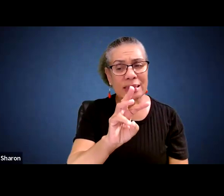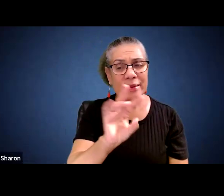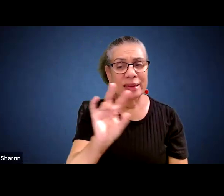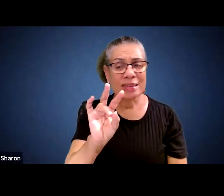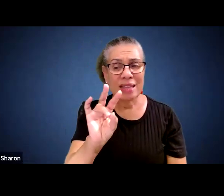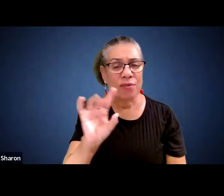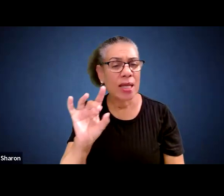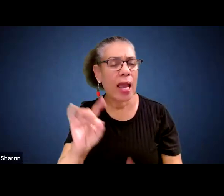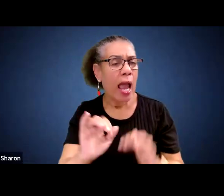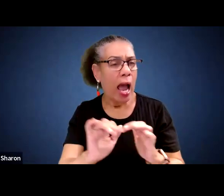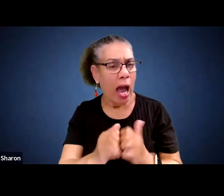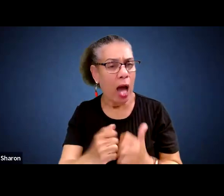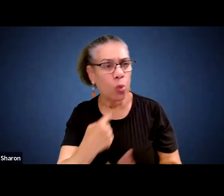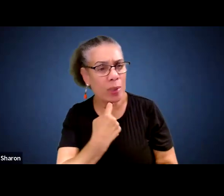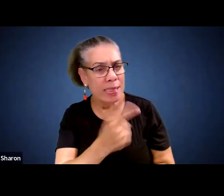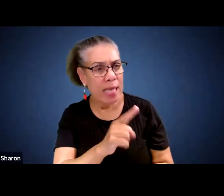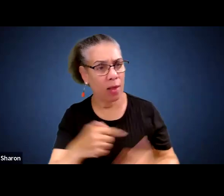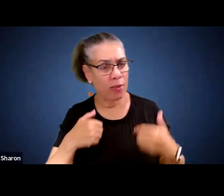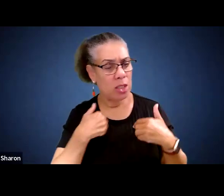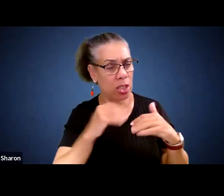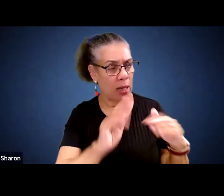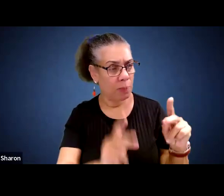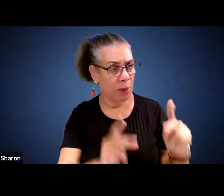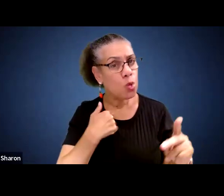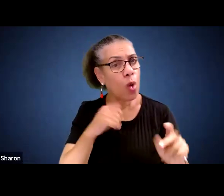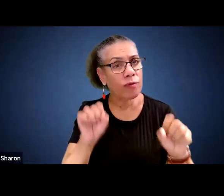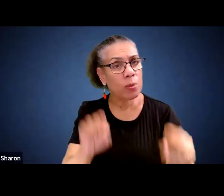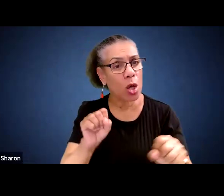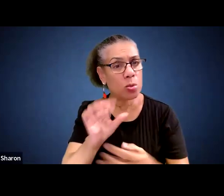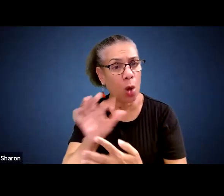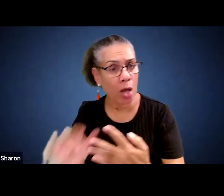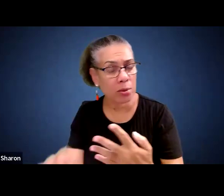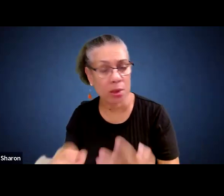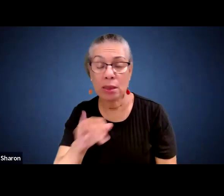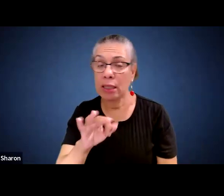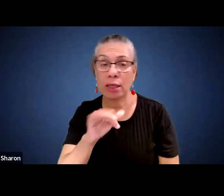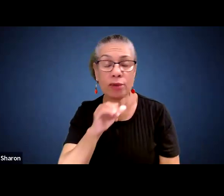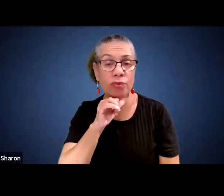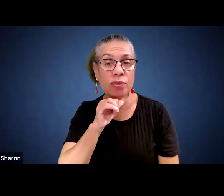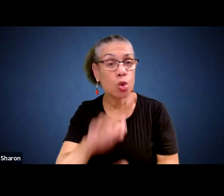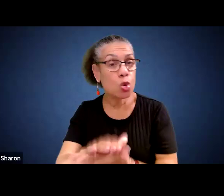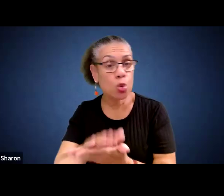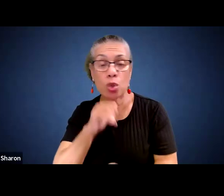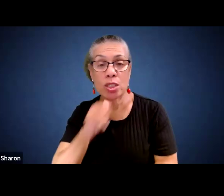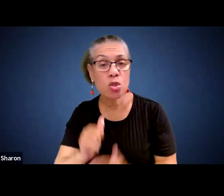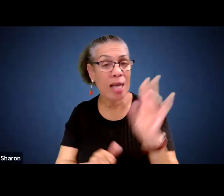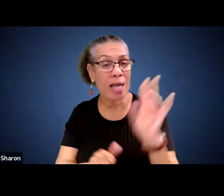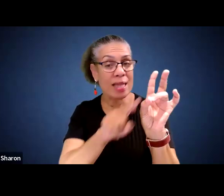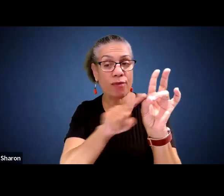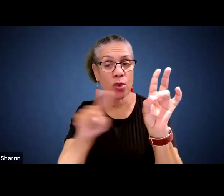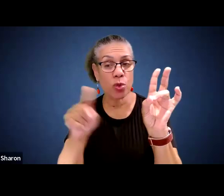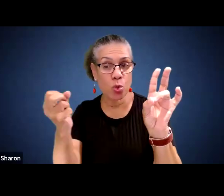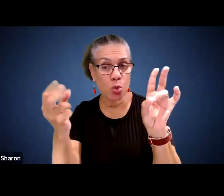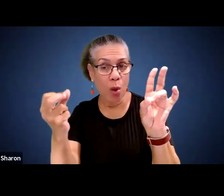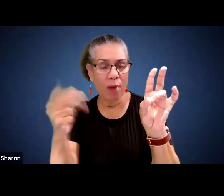people become aware of the option? And if it's not a 7 to 12 school, not so much a